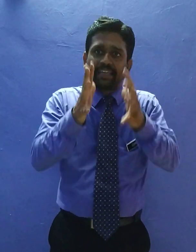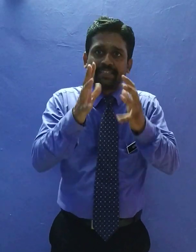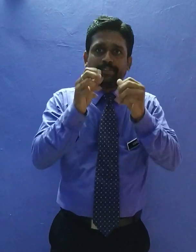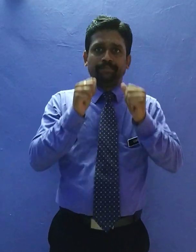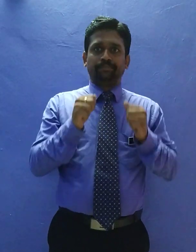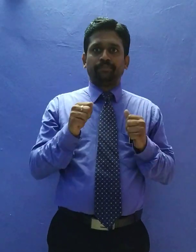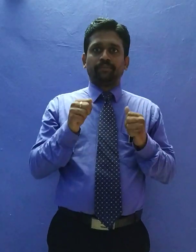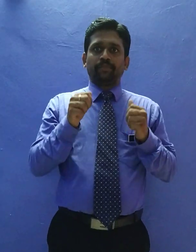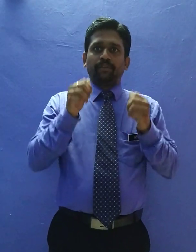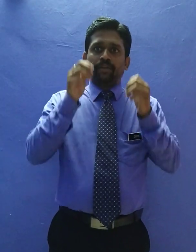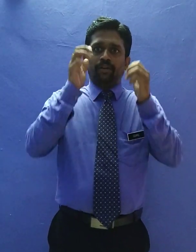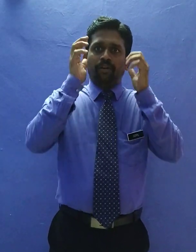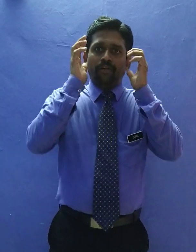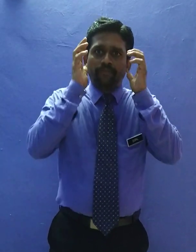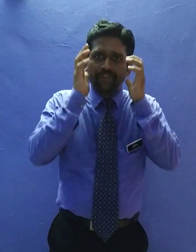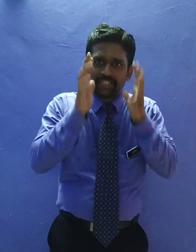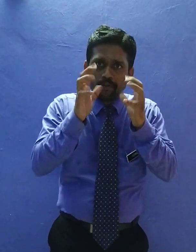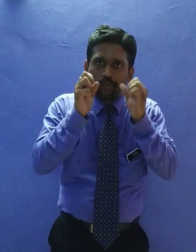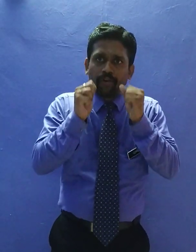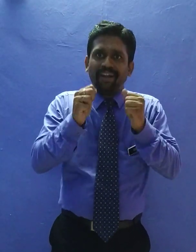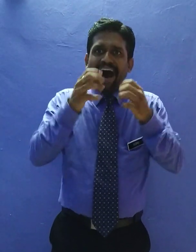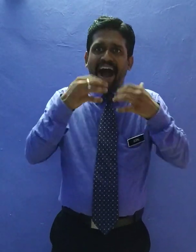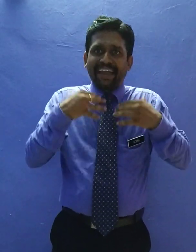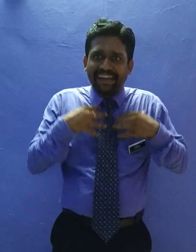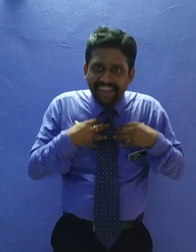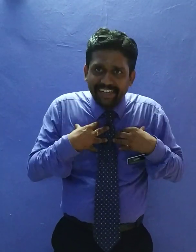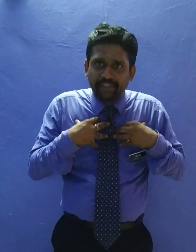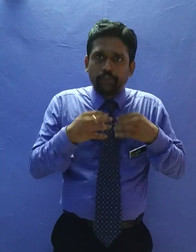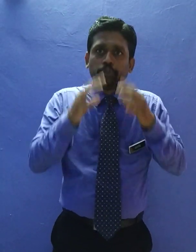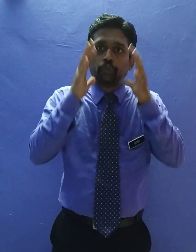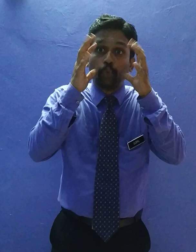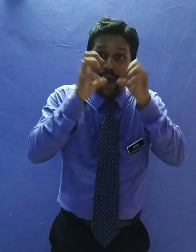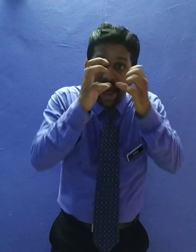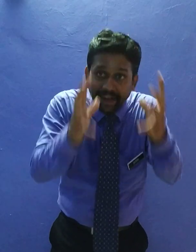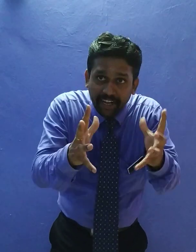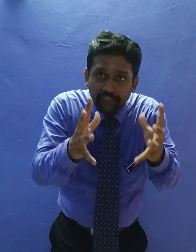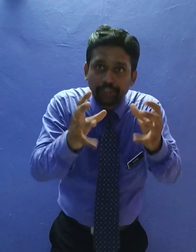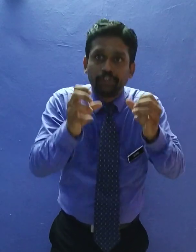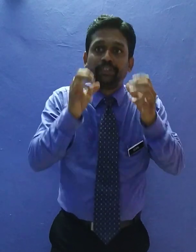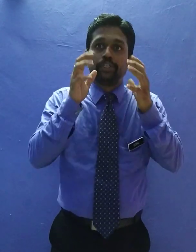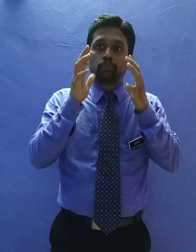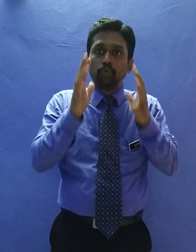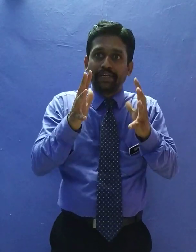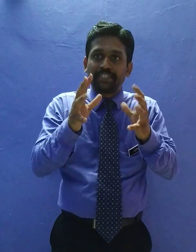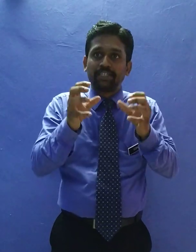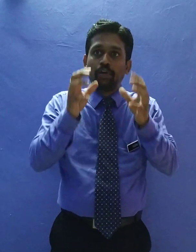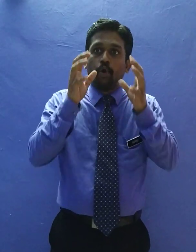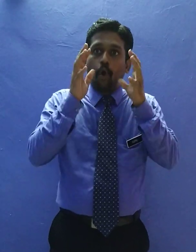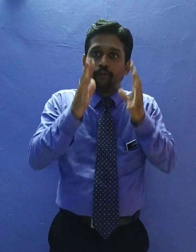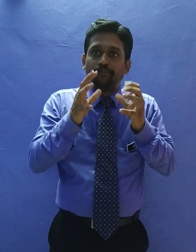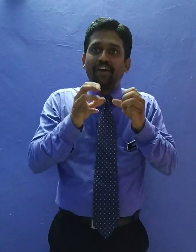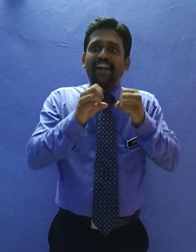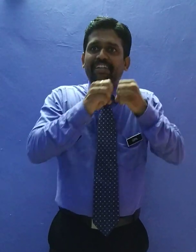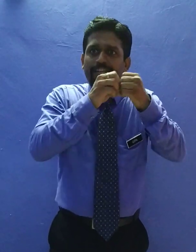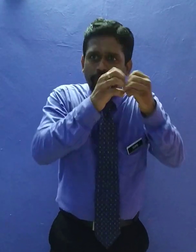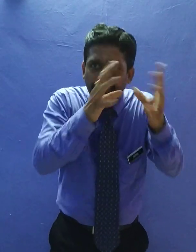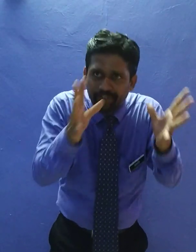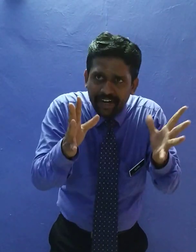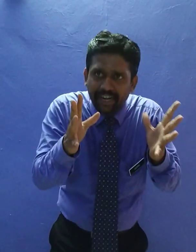task. First of all, I need to arrange the students of different